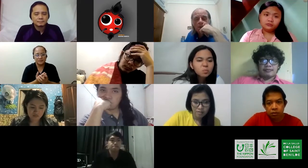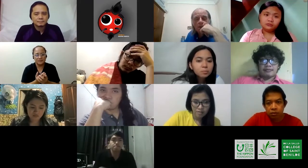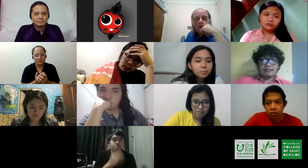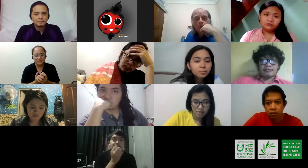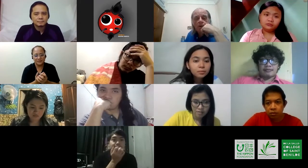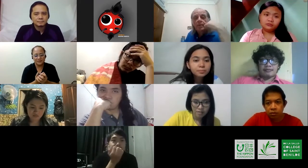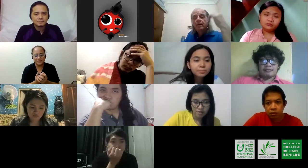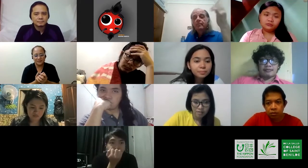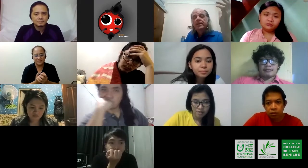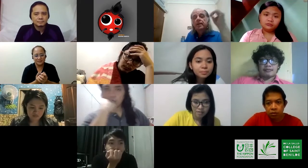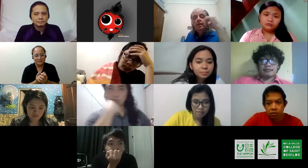What about Manila?